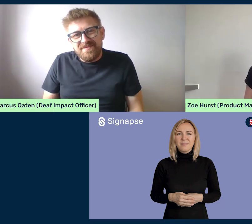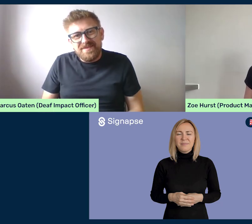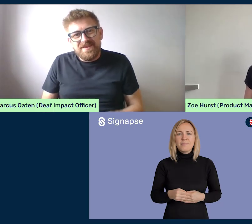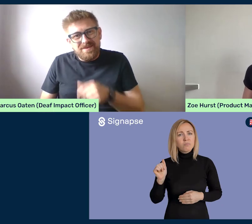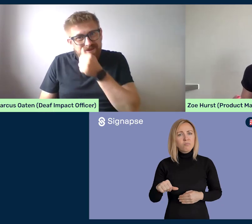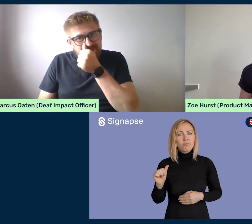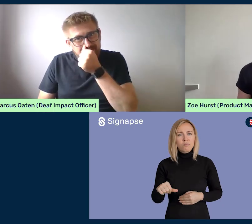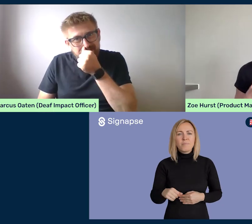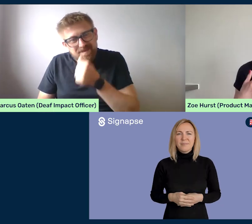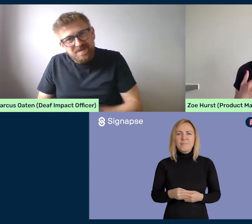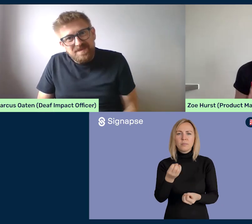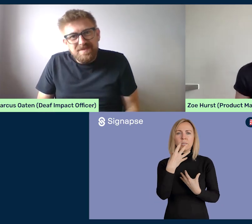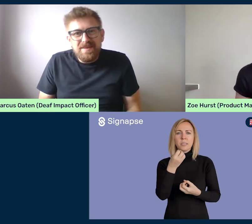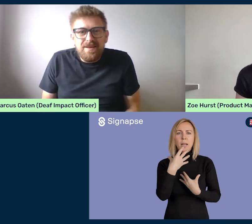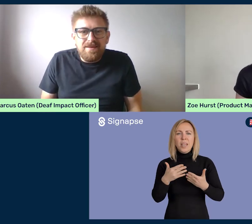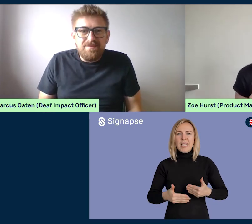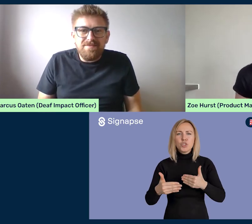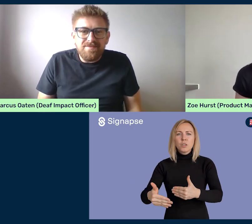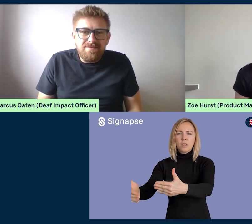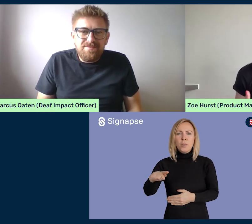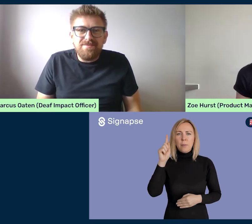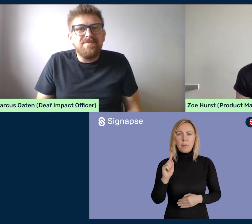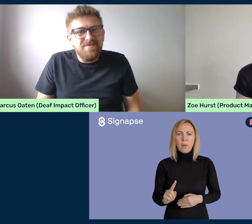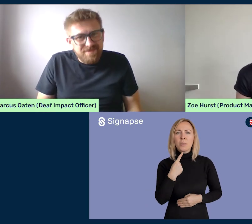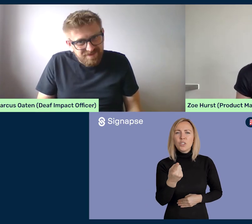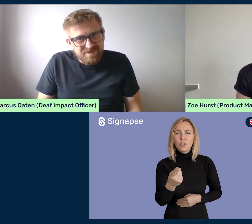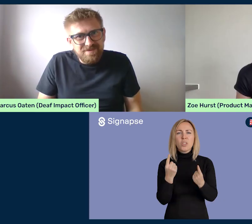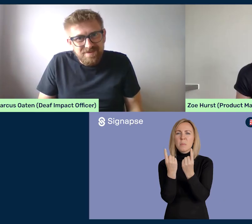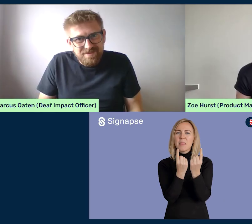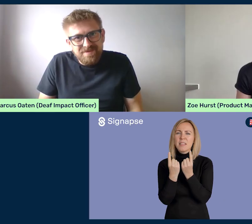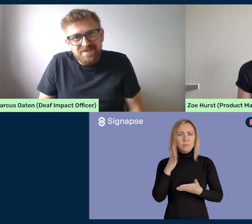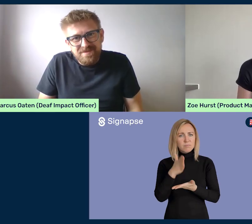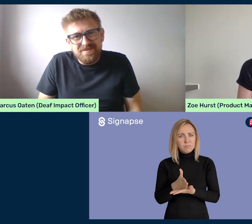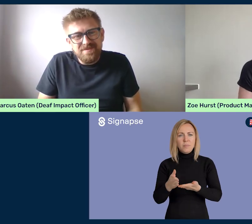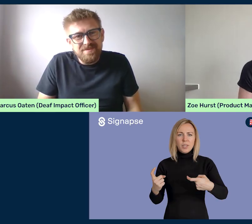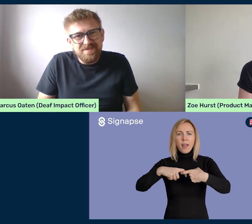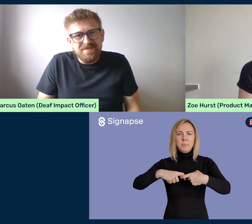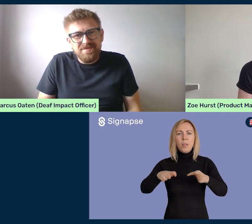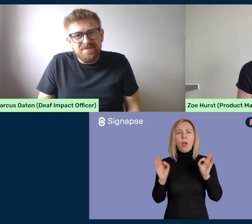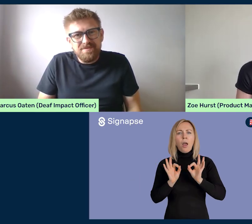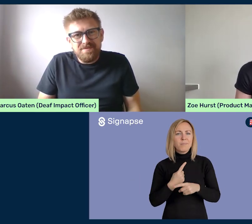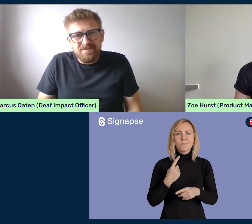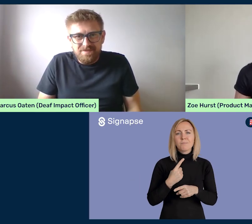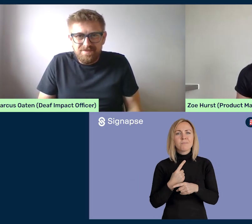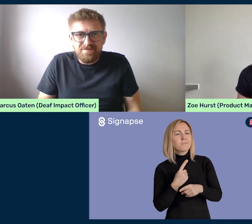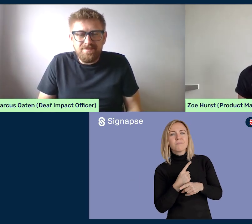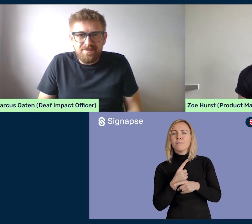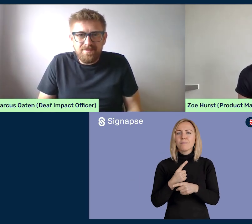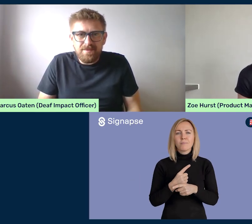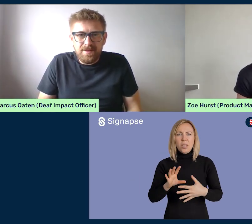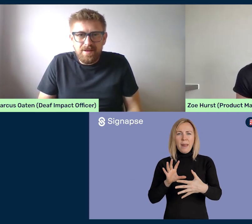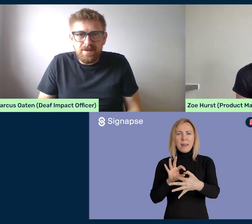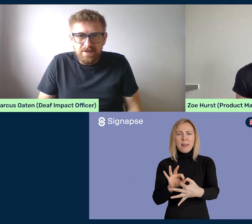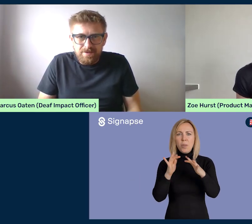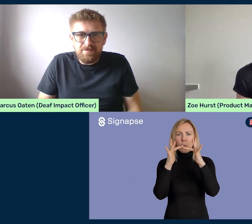have. And I think, like we kind of mentioned with these feedback sessions, because I guess internally, we've not really